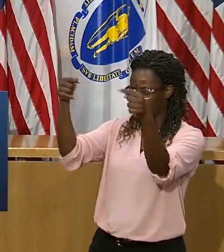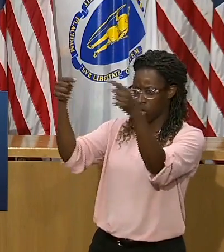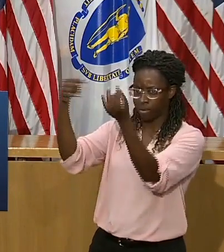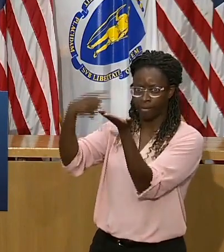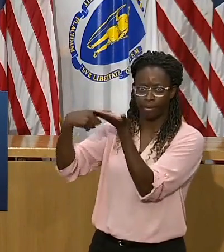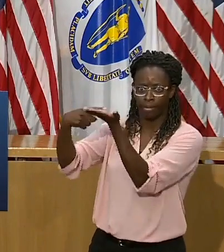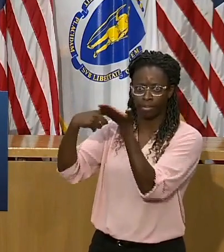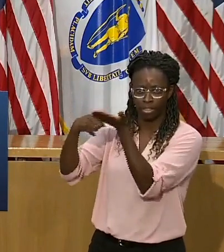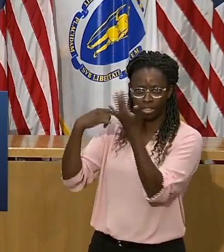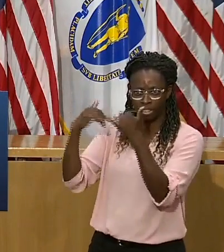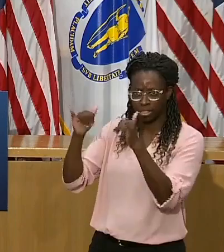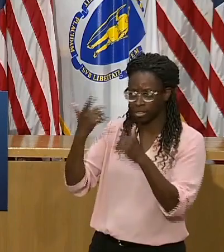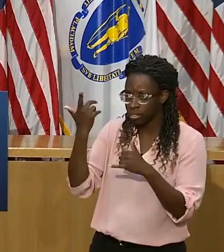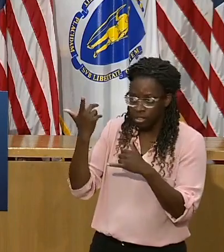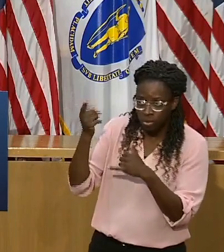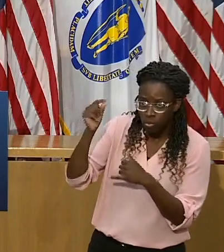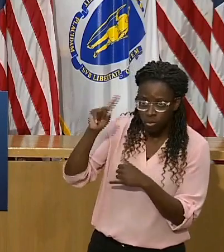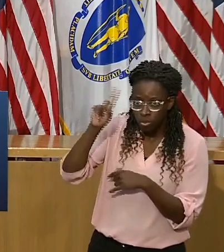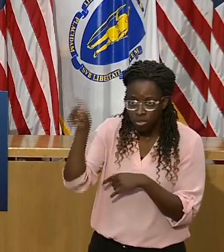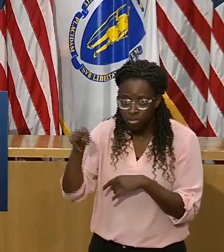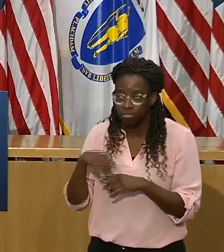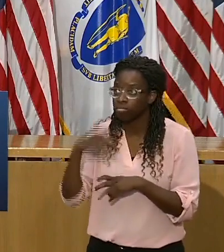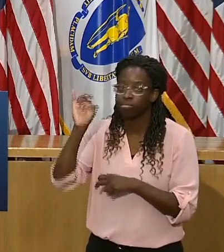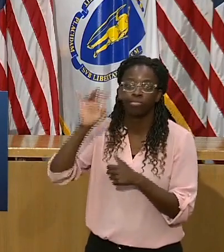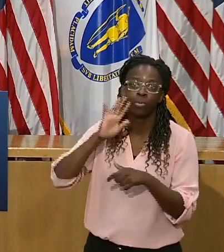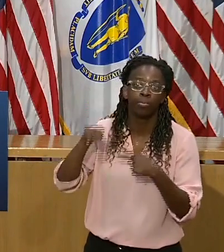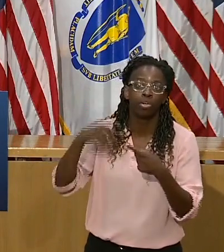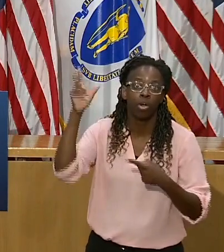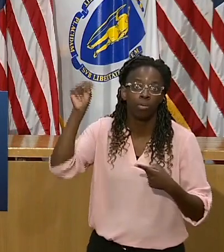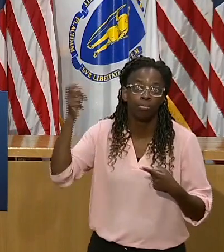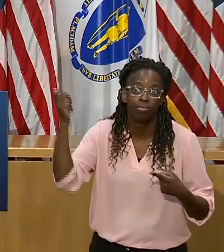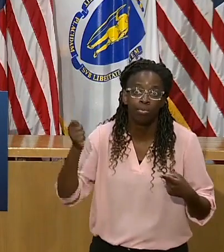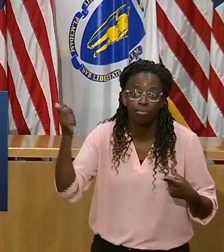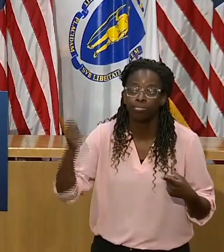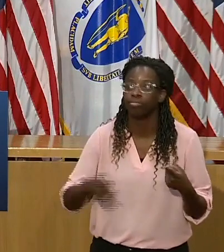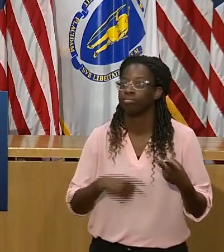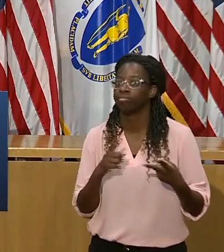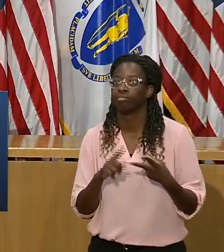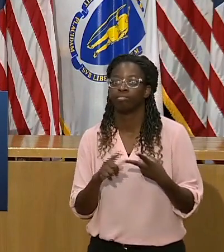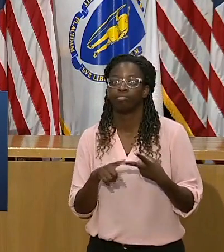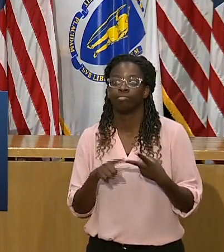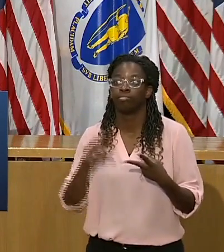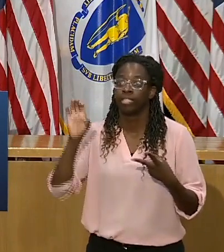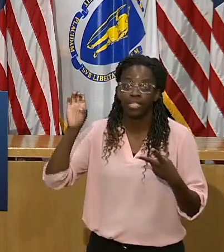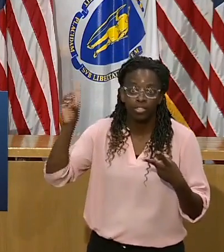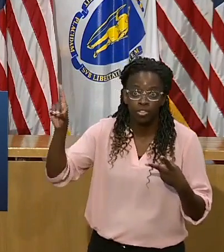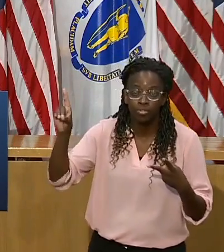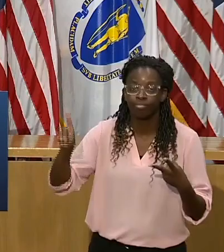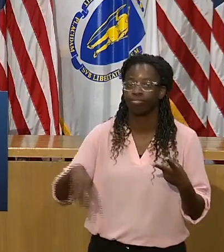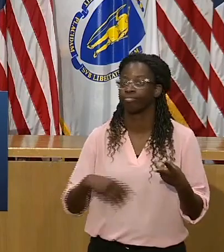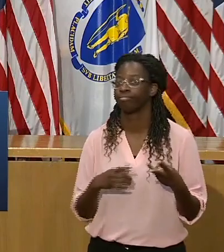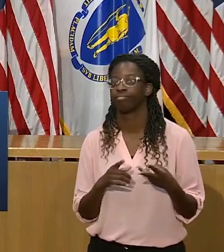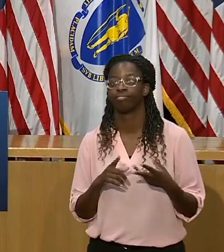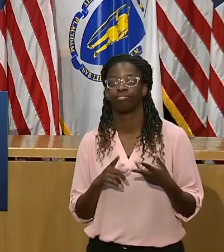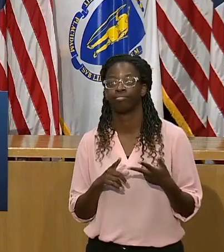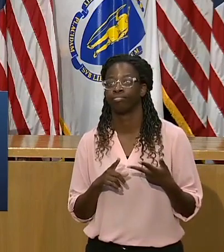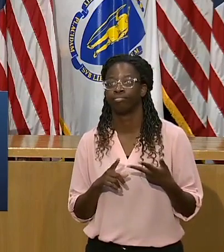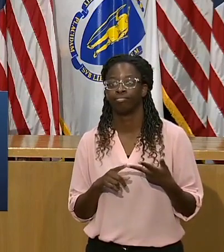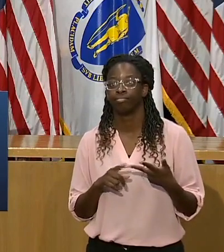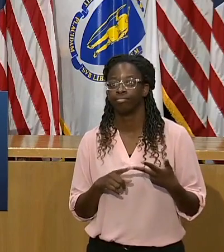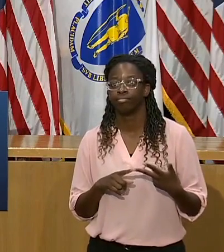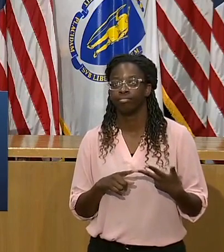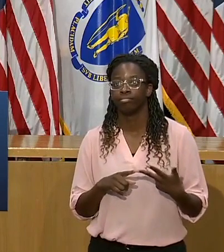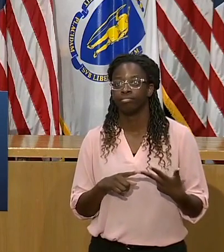unemployed workers, higher education, K through 12 education, and additional resources